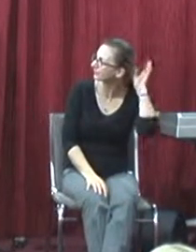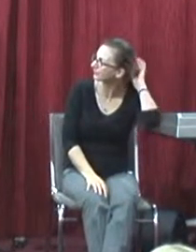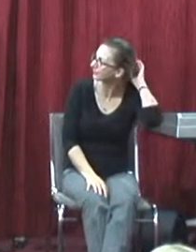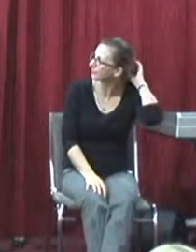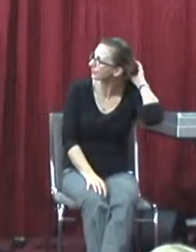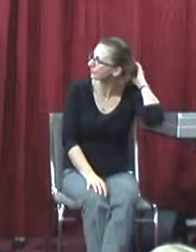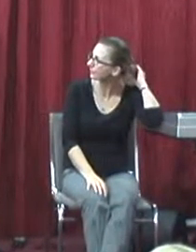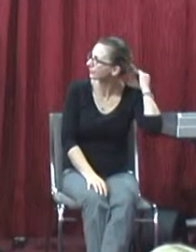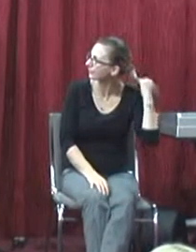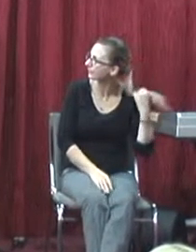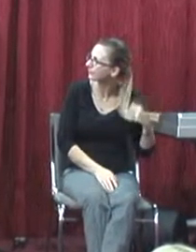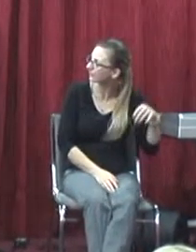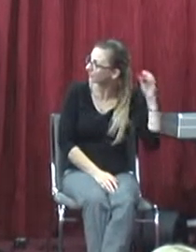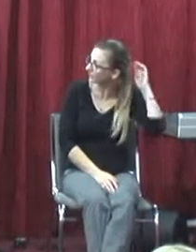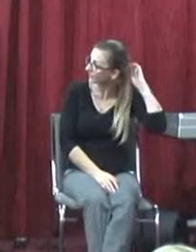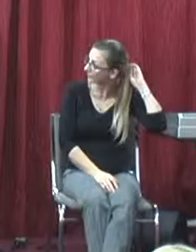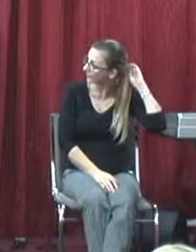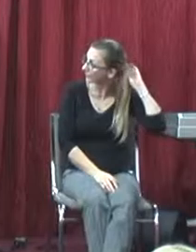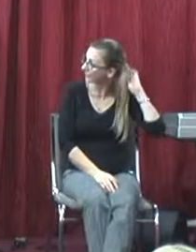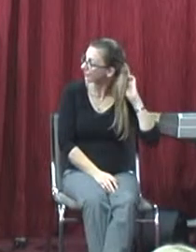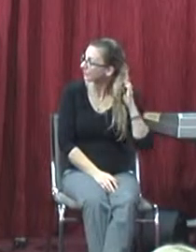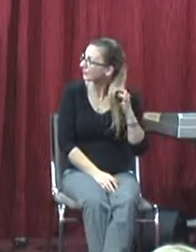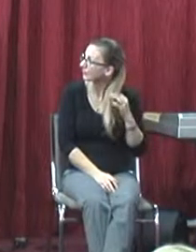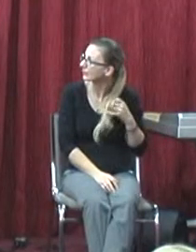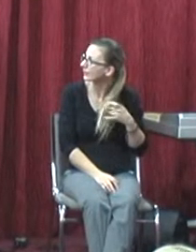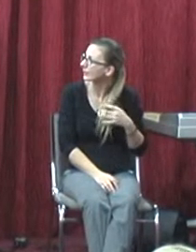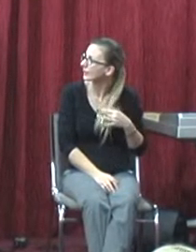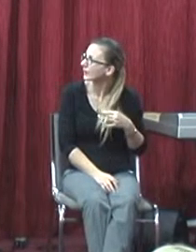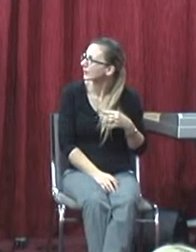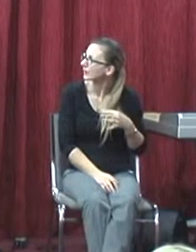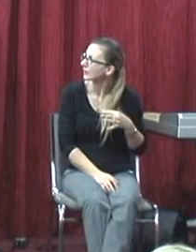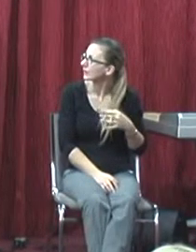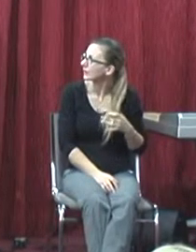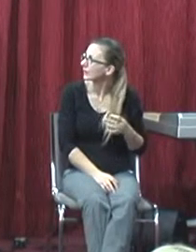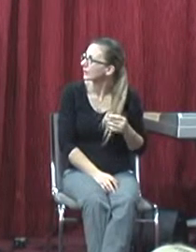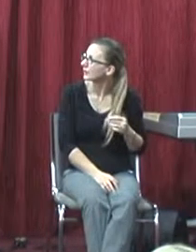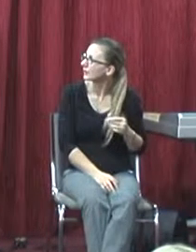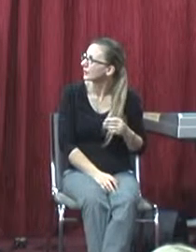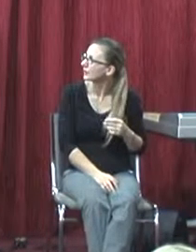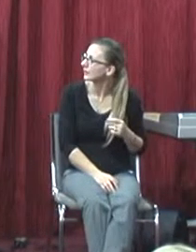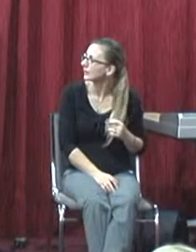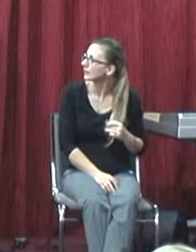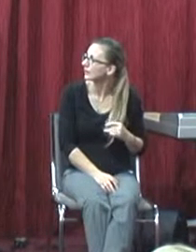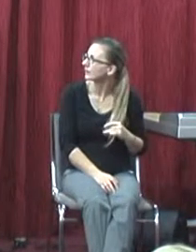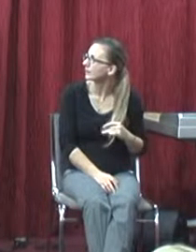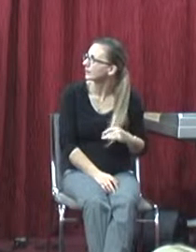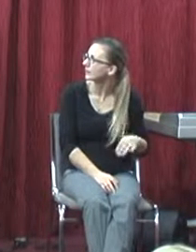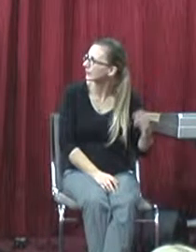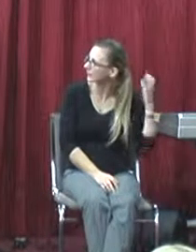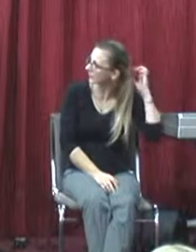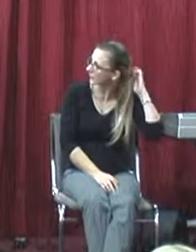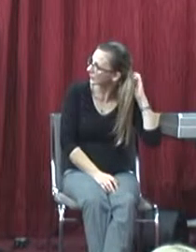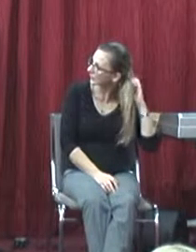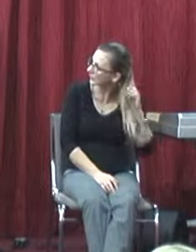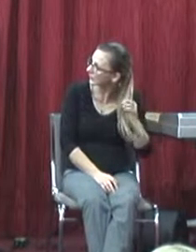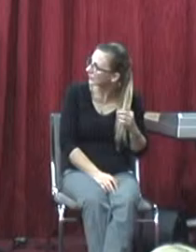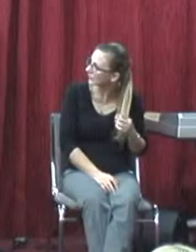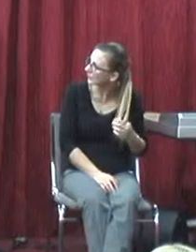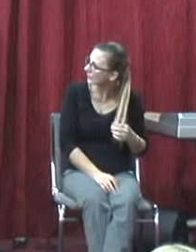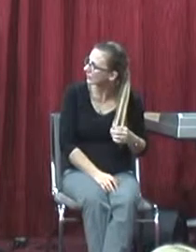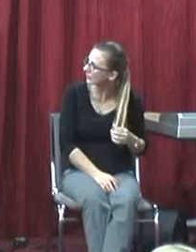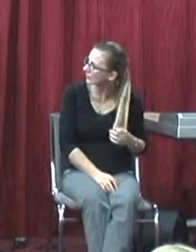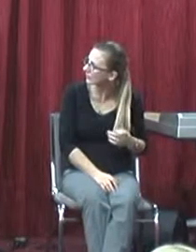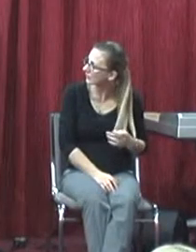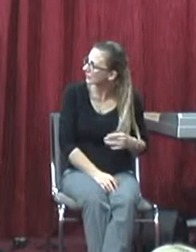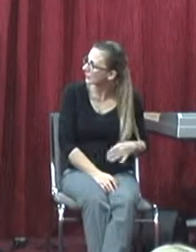were confined. So there he was in the prison. But Adonai was with Joseph and extended kindness to him